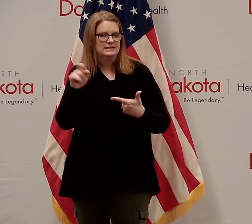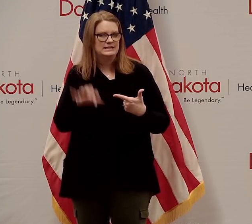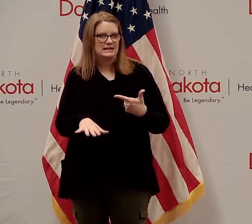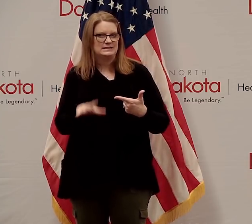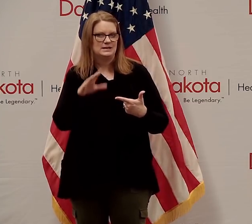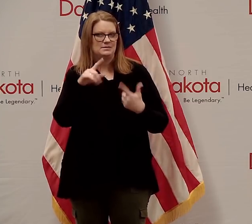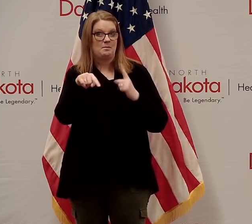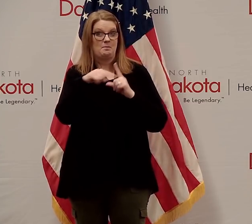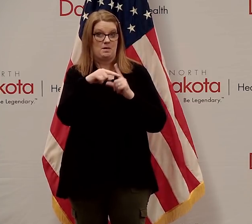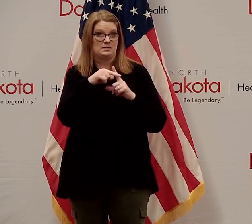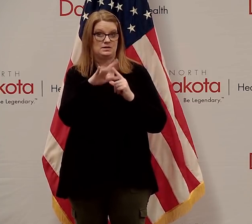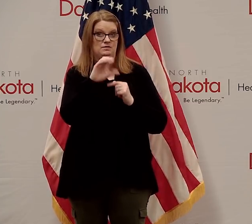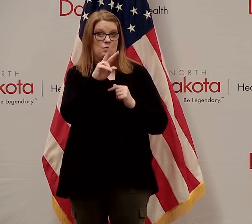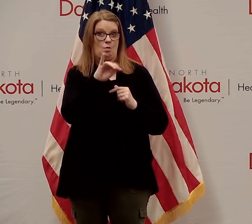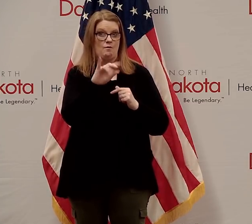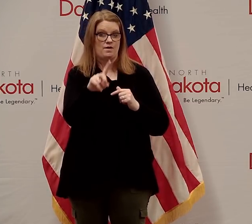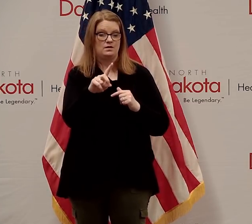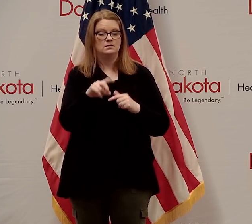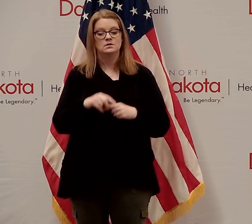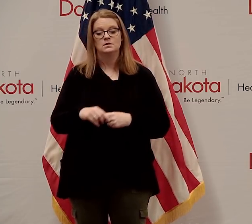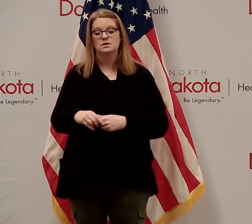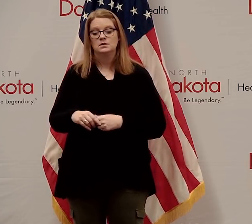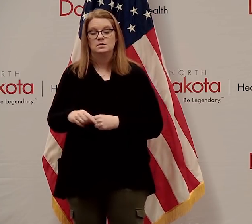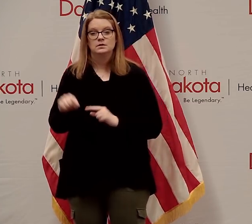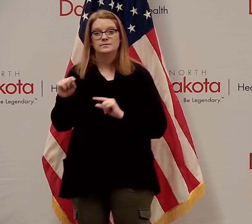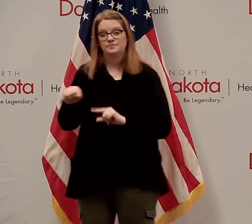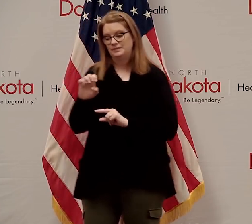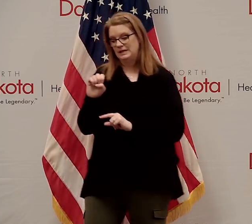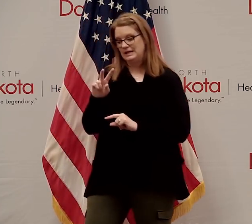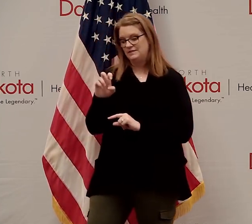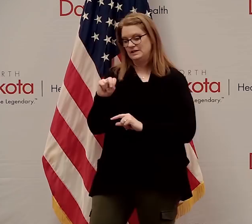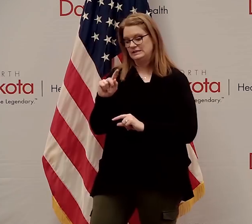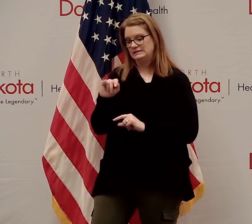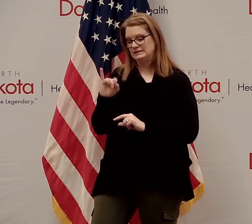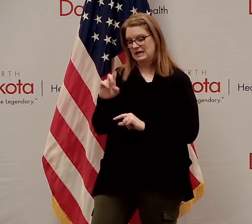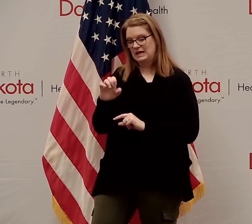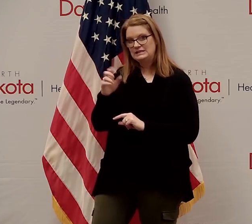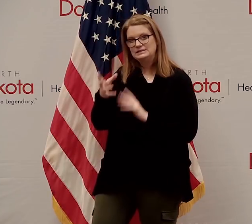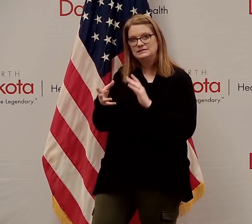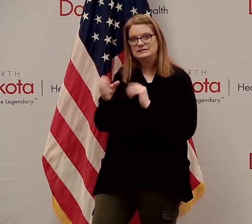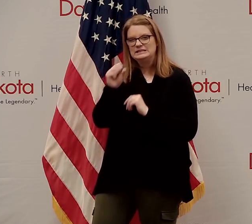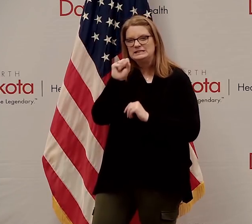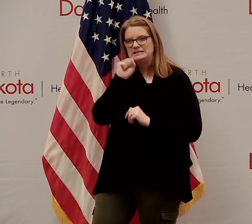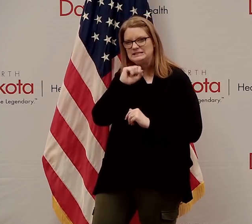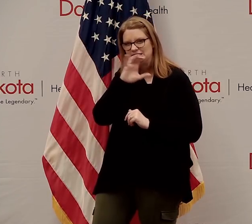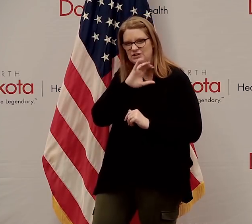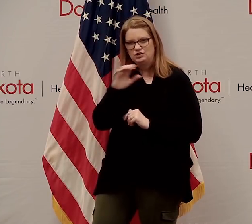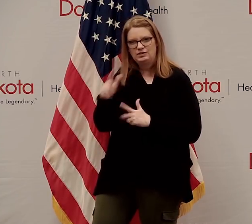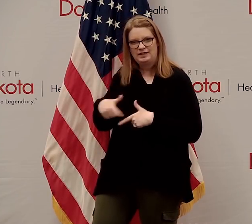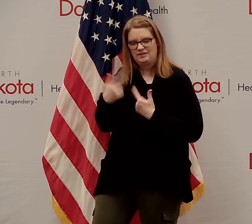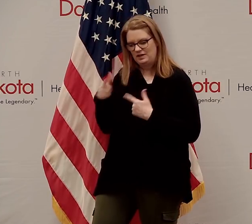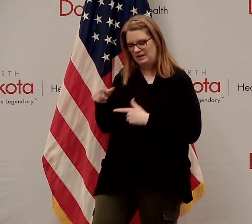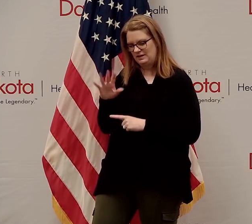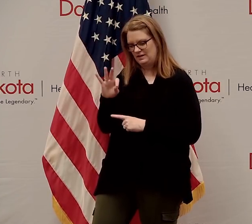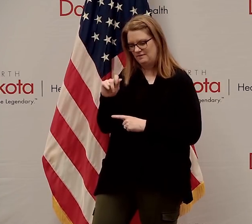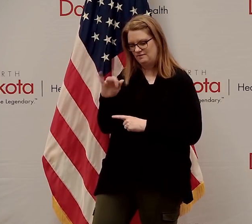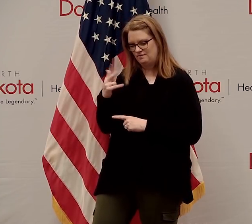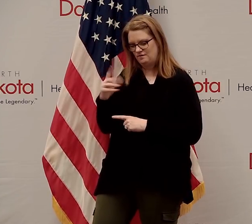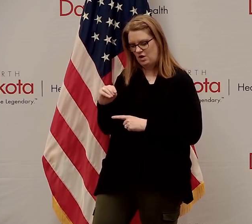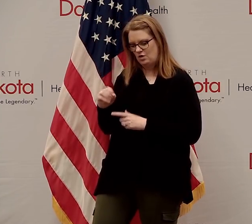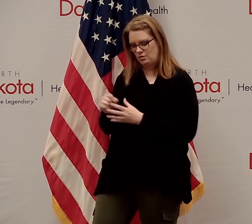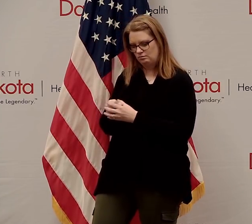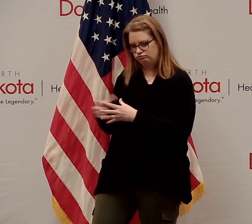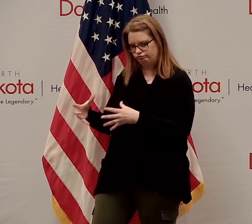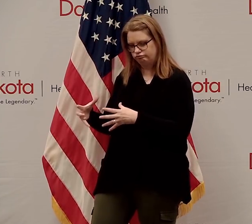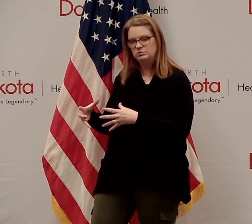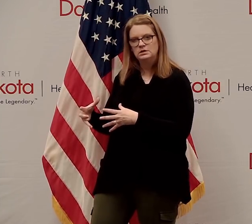positive. We have had an outbreak at Eventide Senior Living in communities in Fargo, and this has already been reported, so